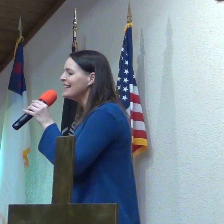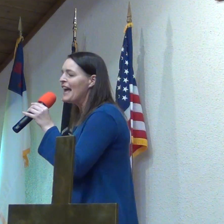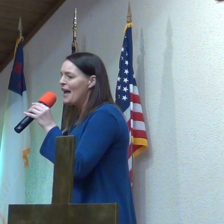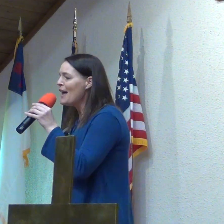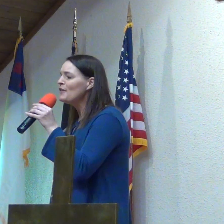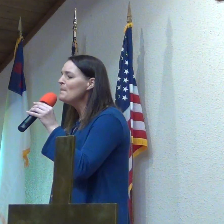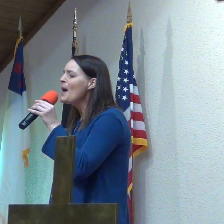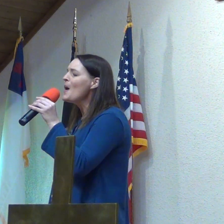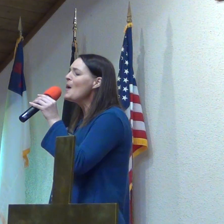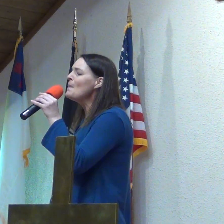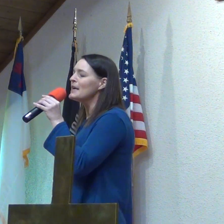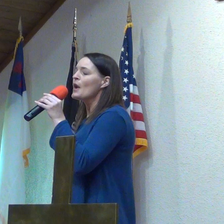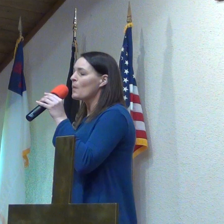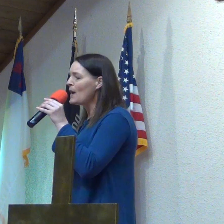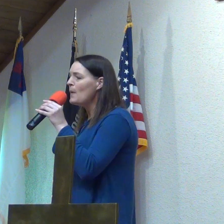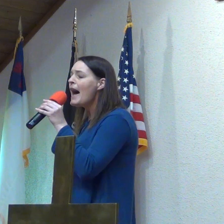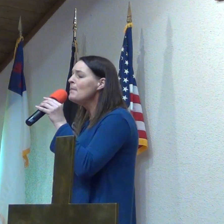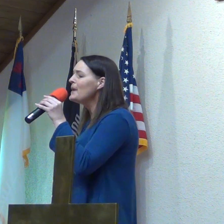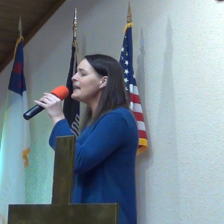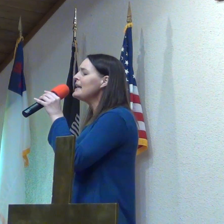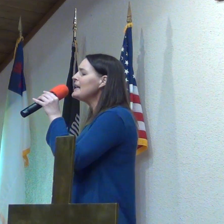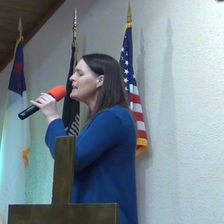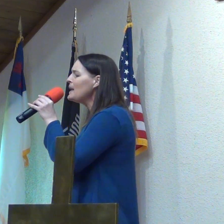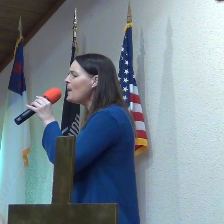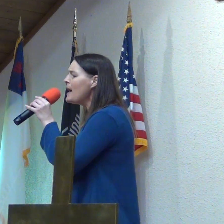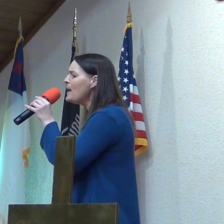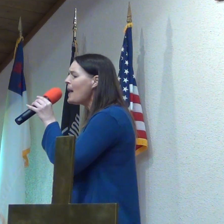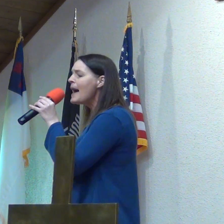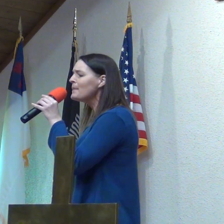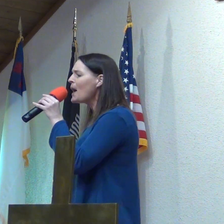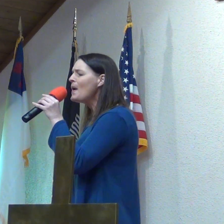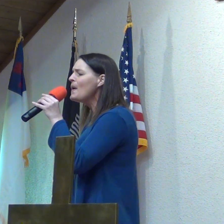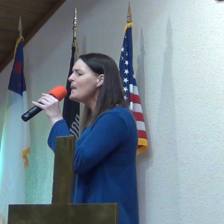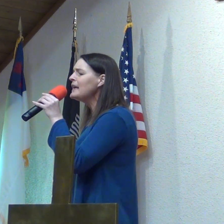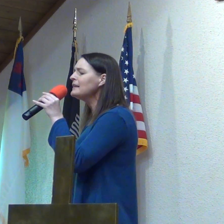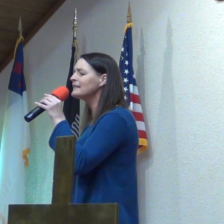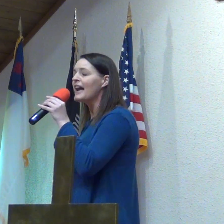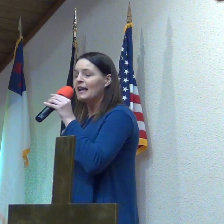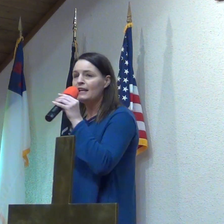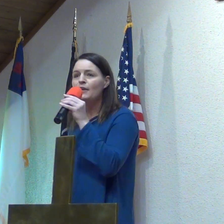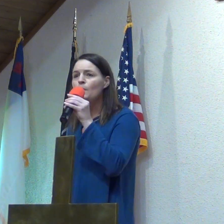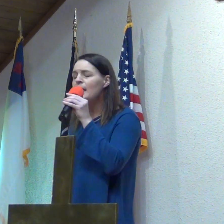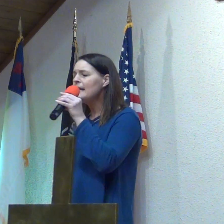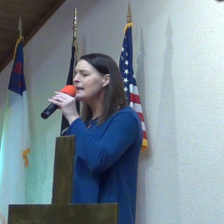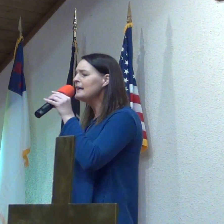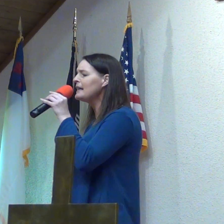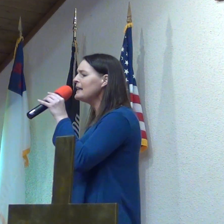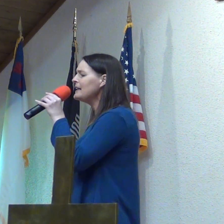thank you.